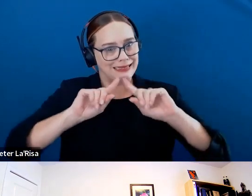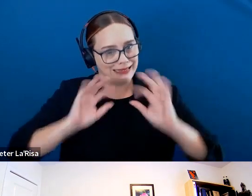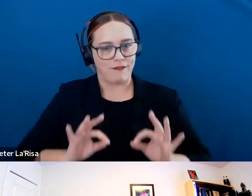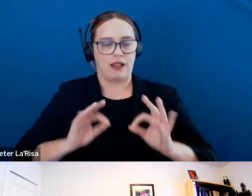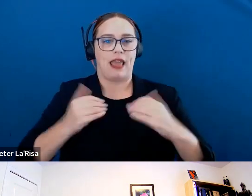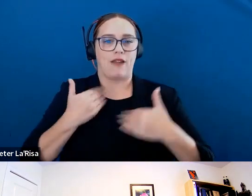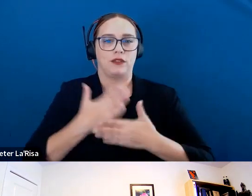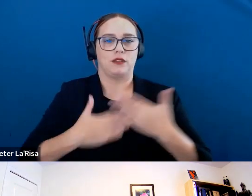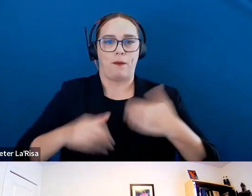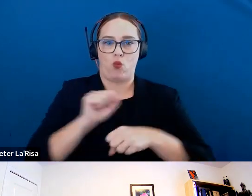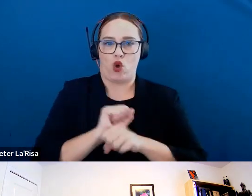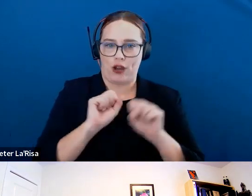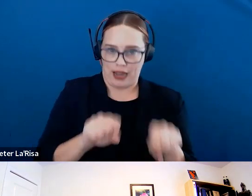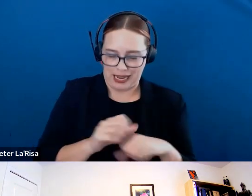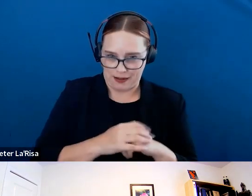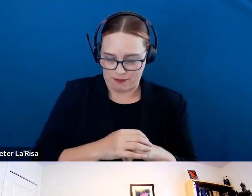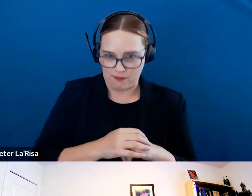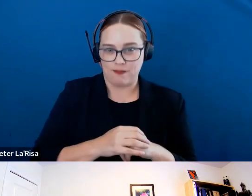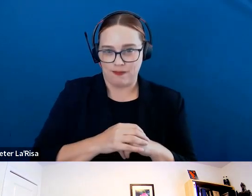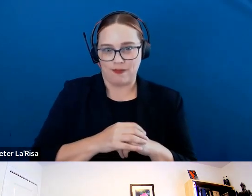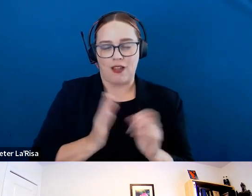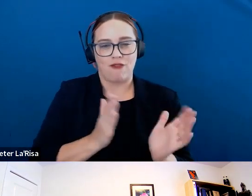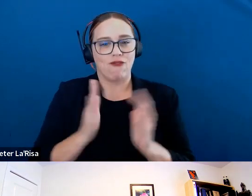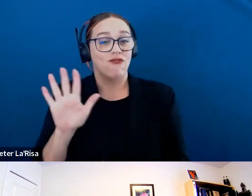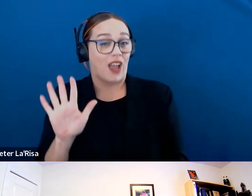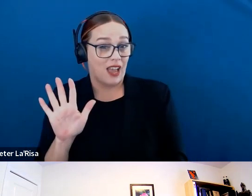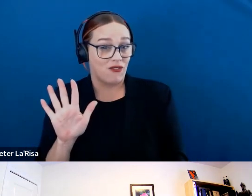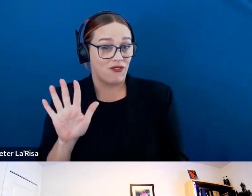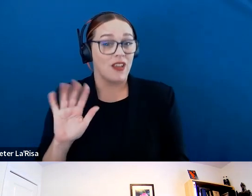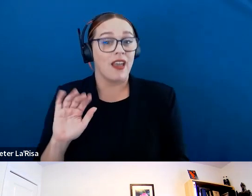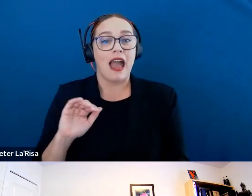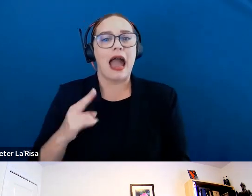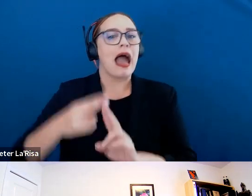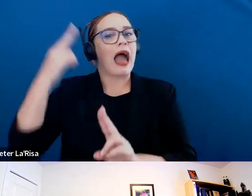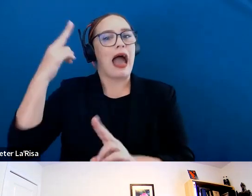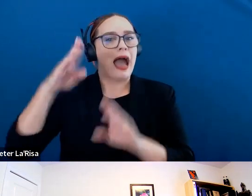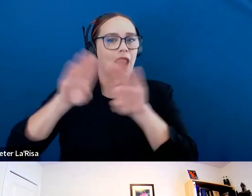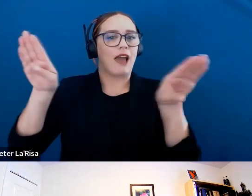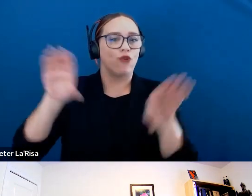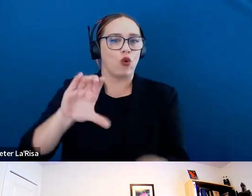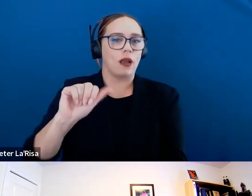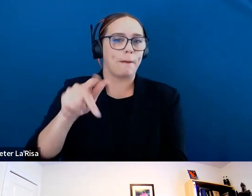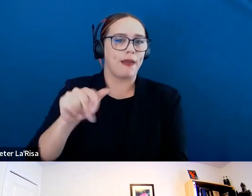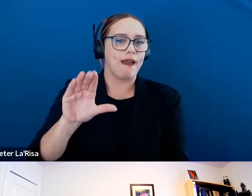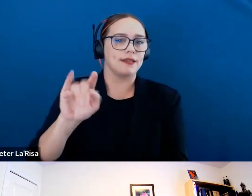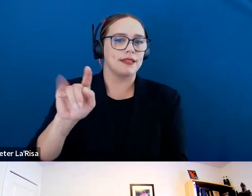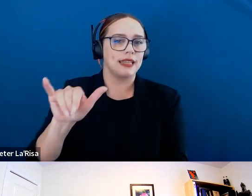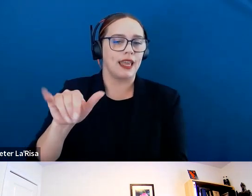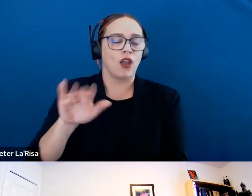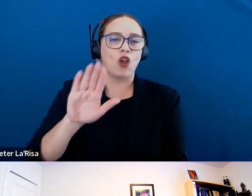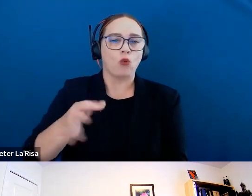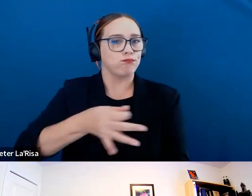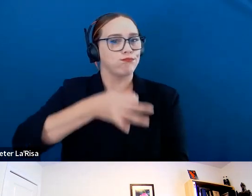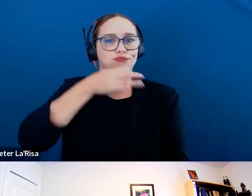done. And then 5 is the high level of capacity. So you've really kind of